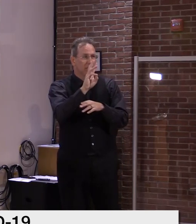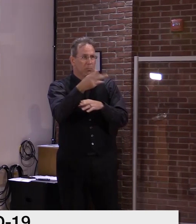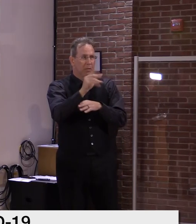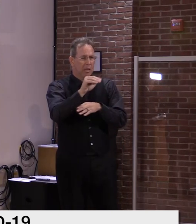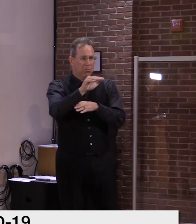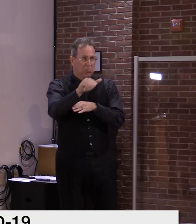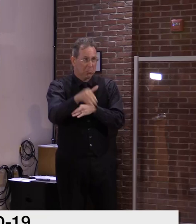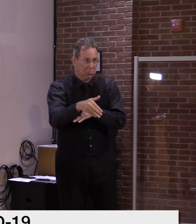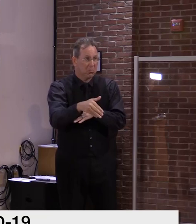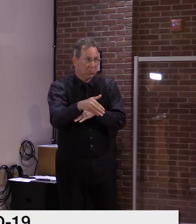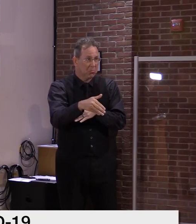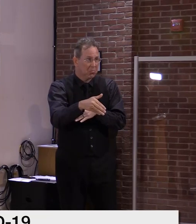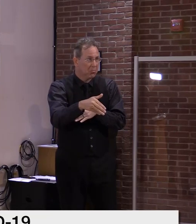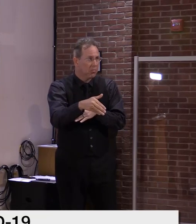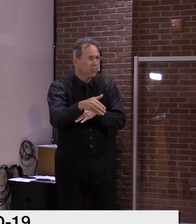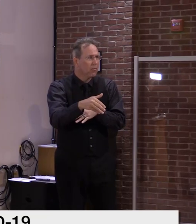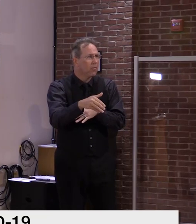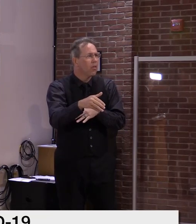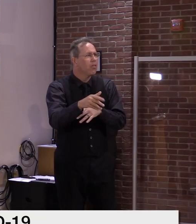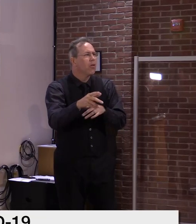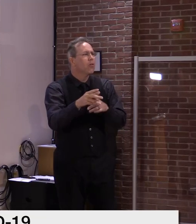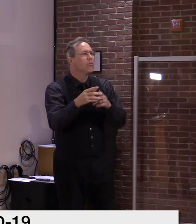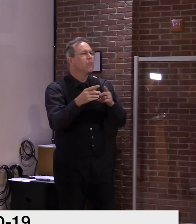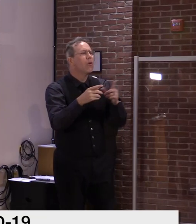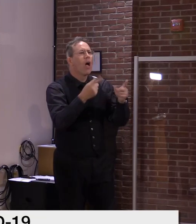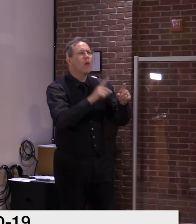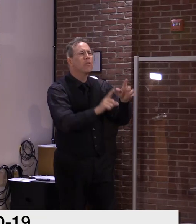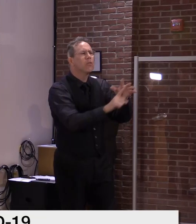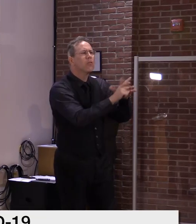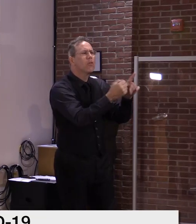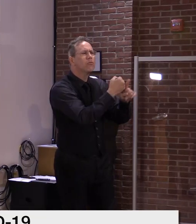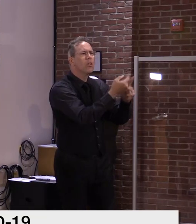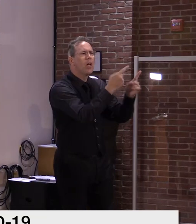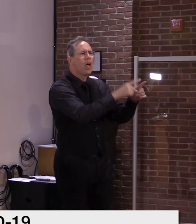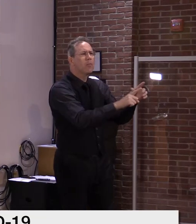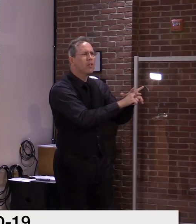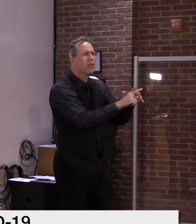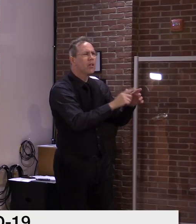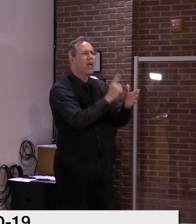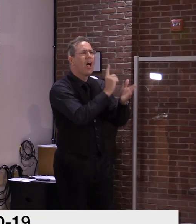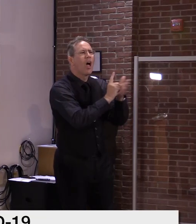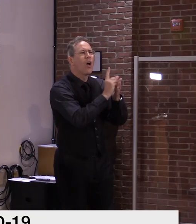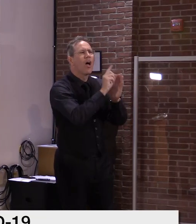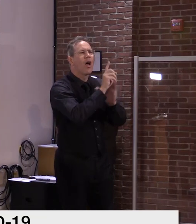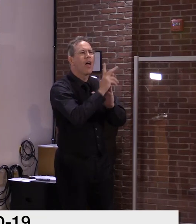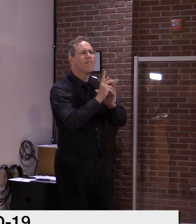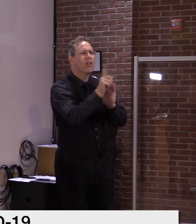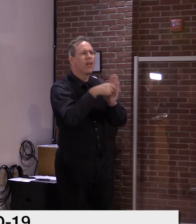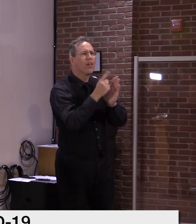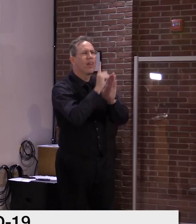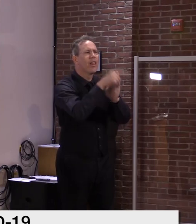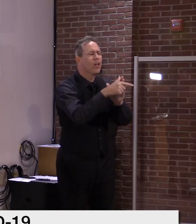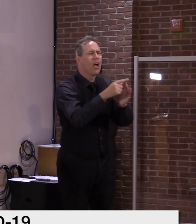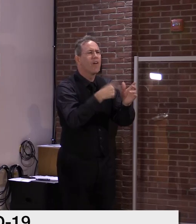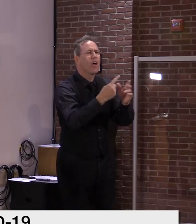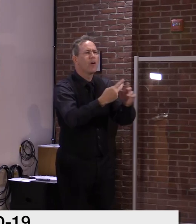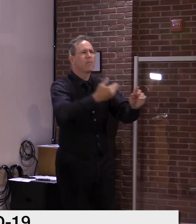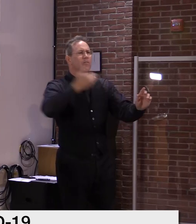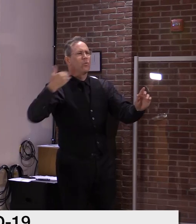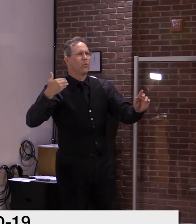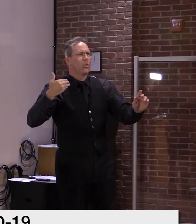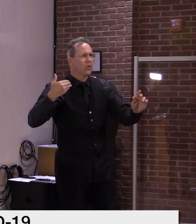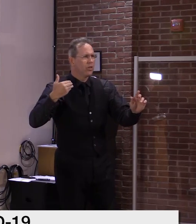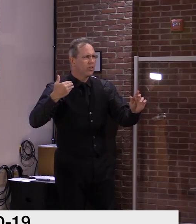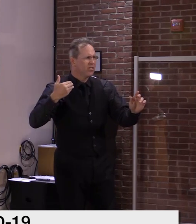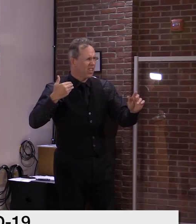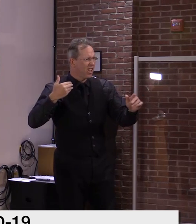respond to an assault that was reported more than an hour and a half before that troopers from the previous shift